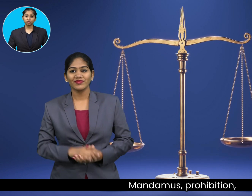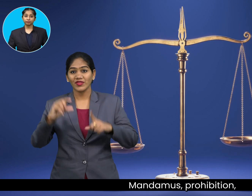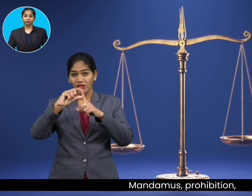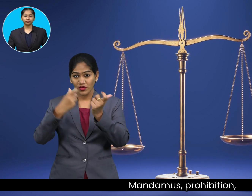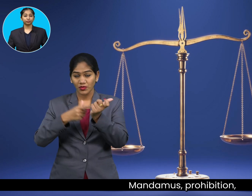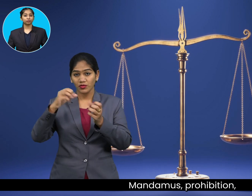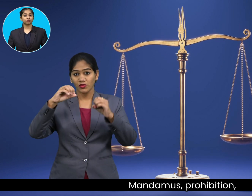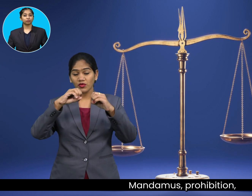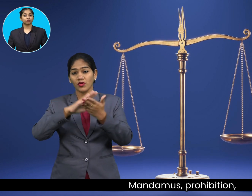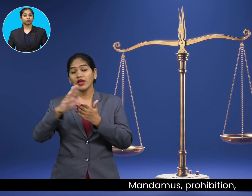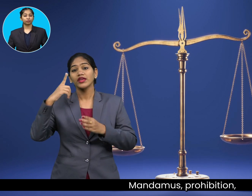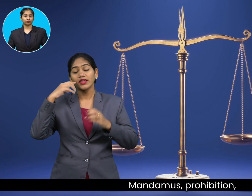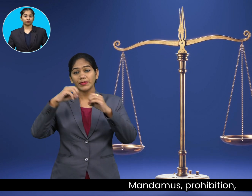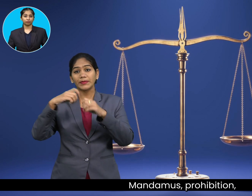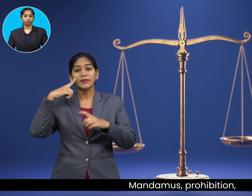prohibition,